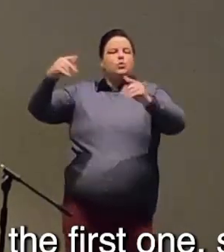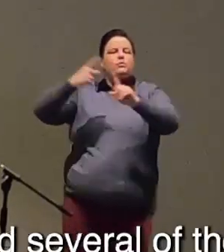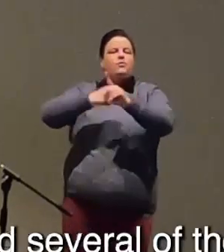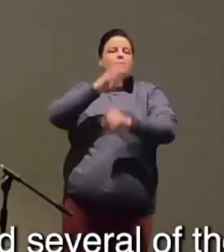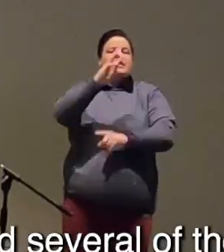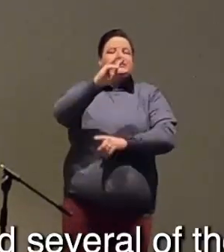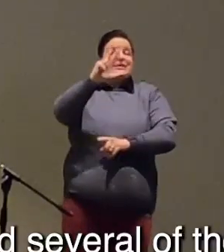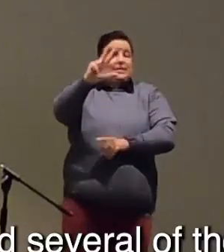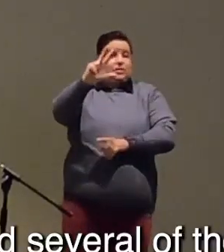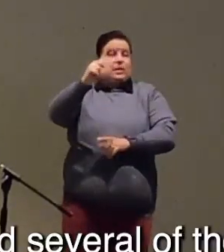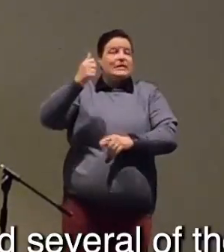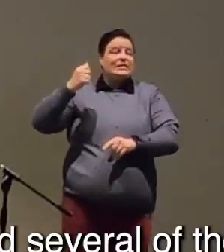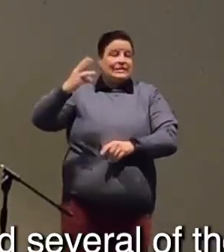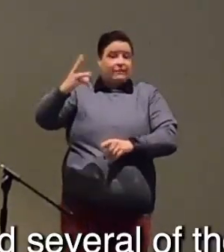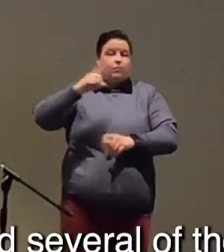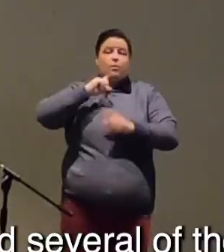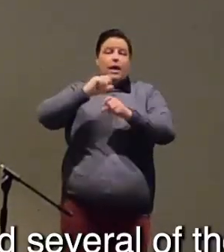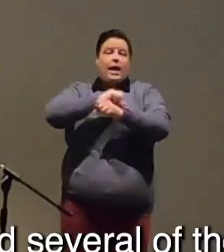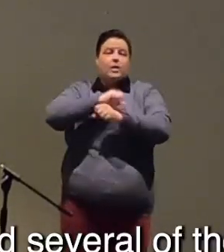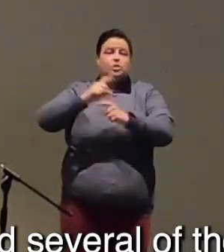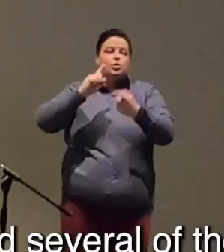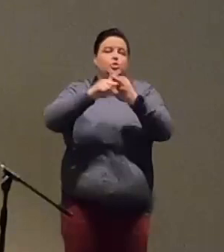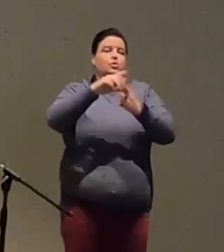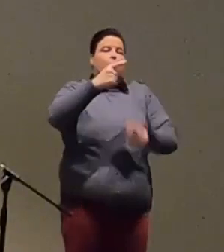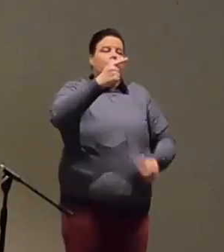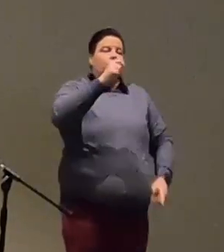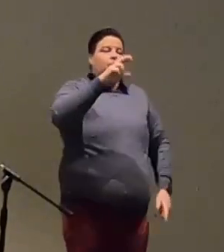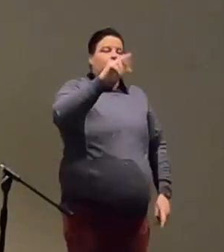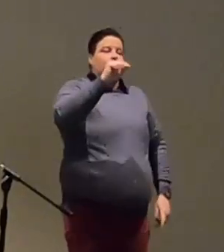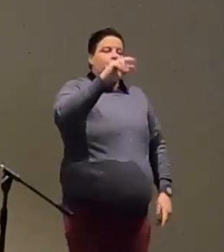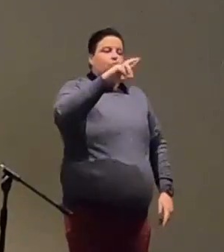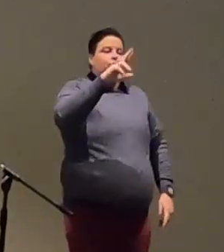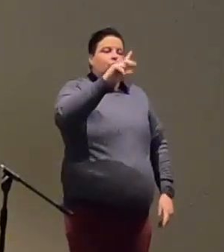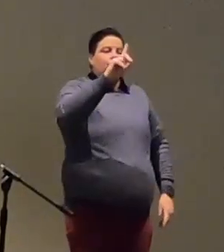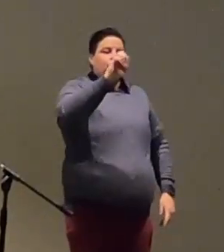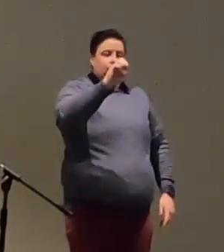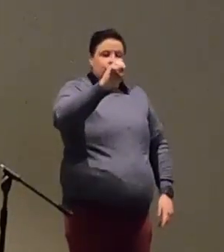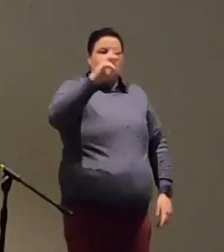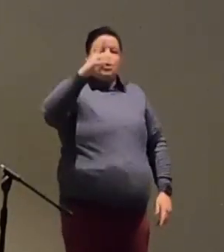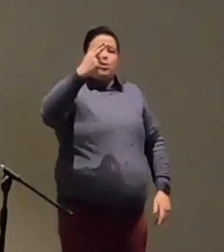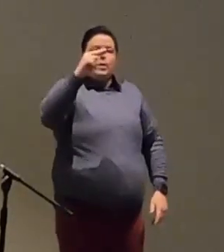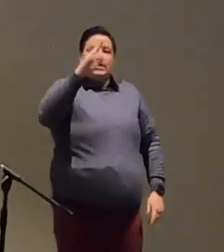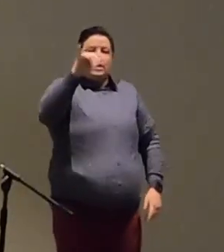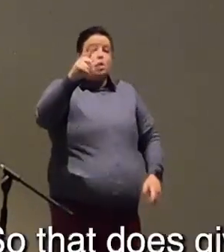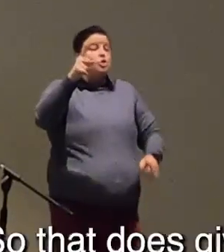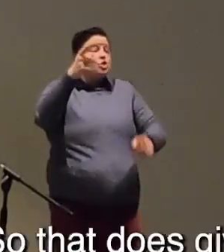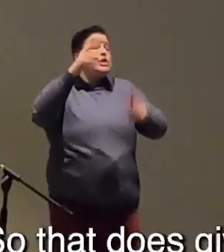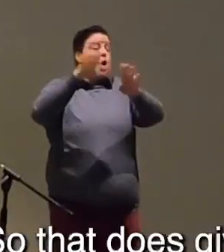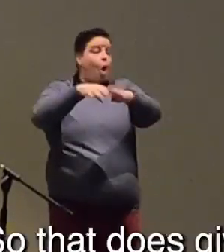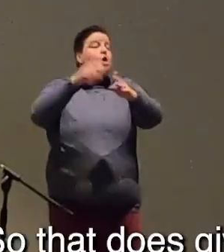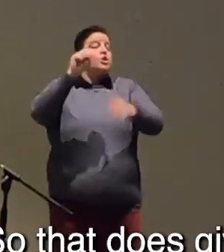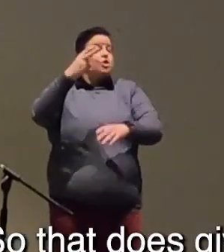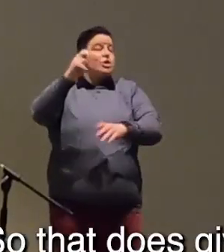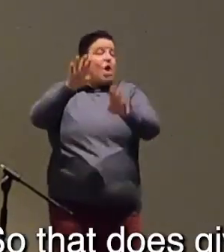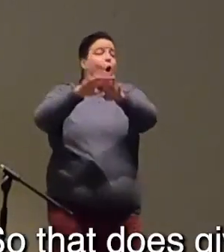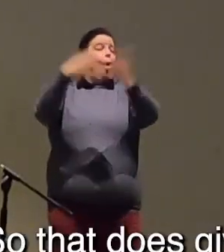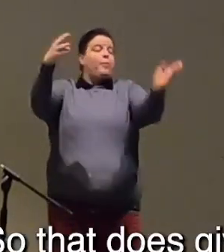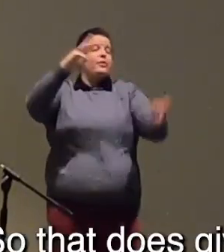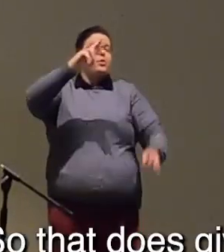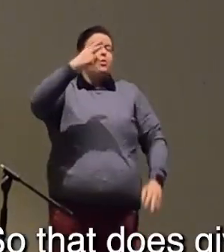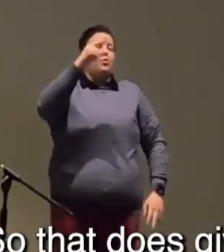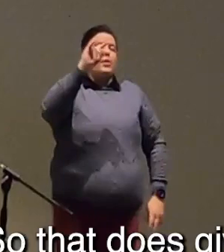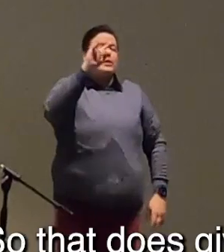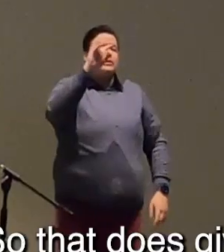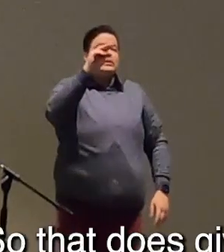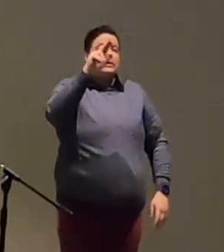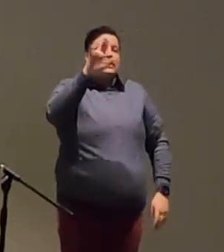63. And several of those were actually to Gertrude Whitney, who ended up opening the Whitney Museum. So that does give